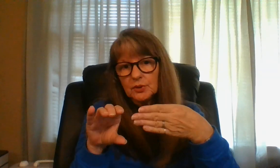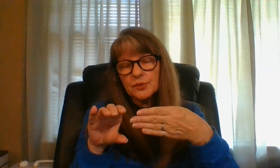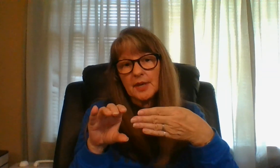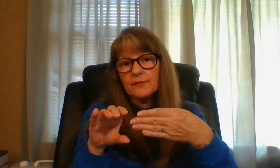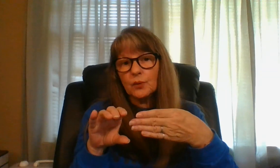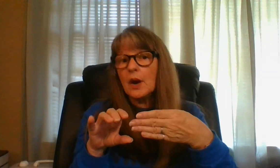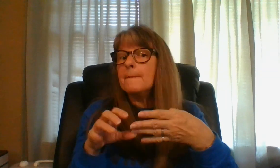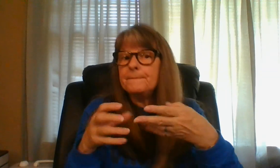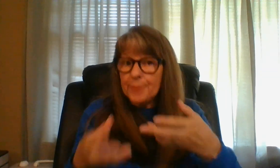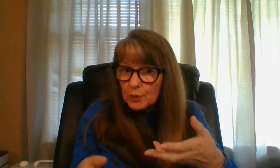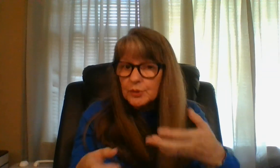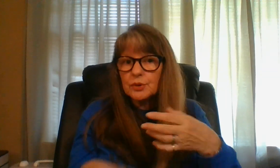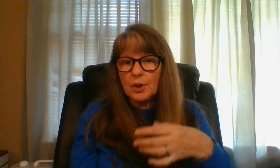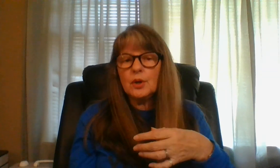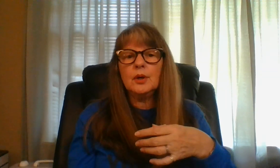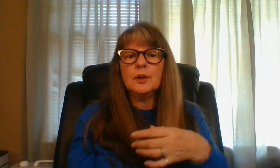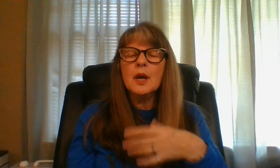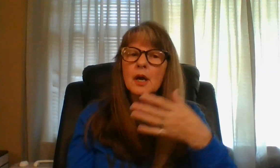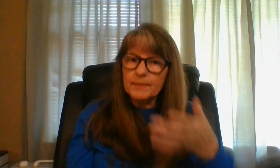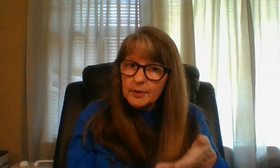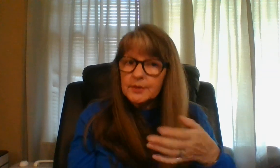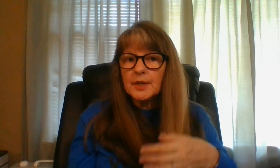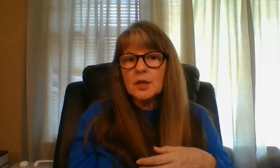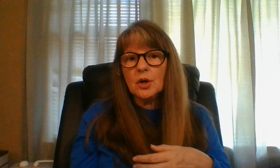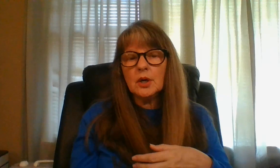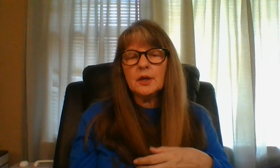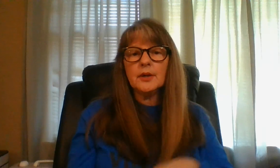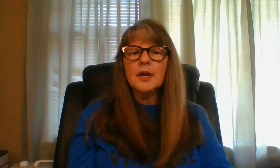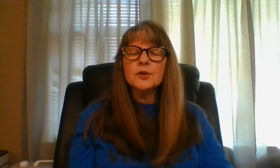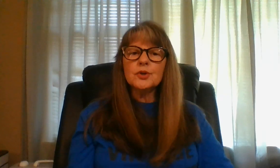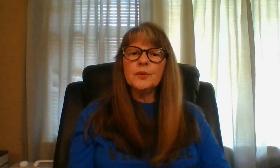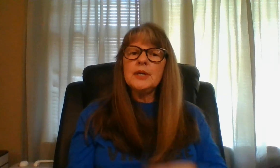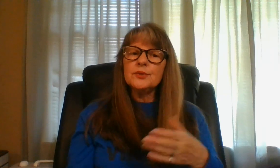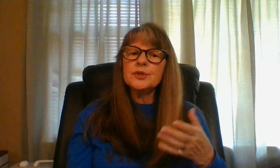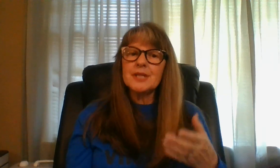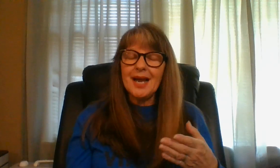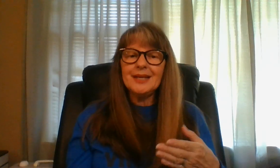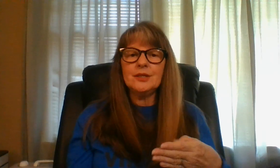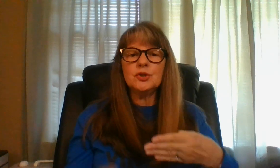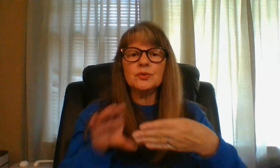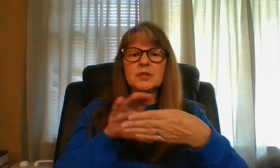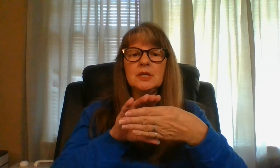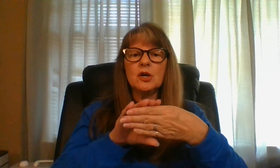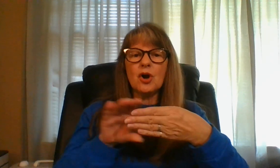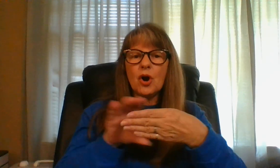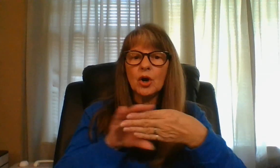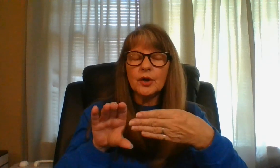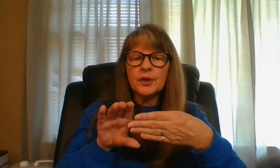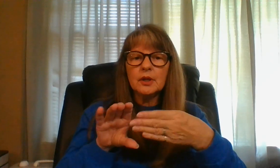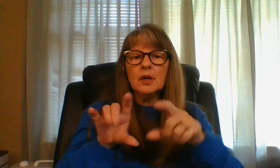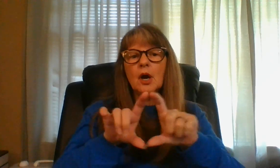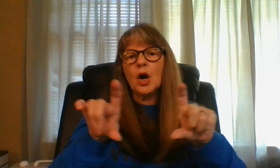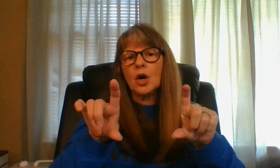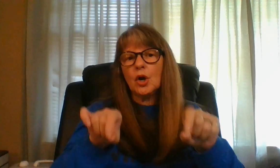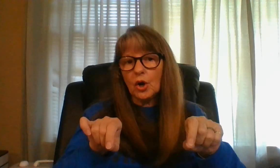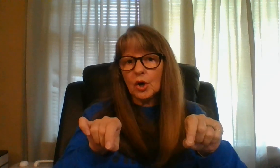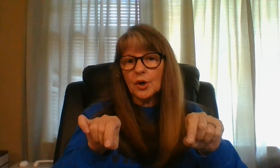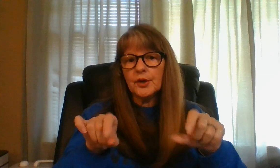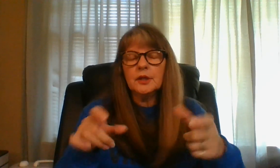use that for a postcard, a birthday card. So either sign that you see a card, a card.